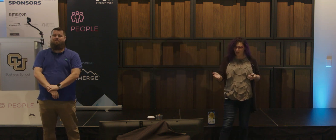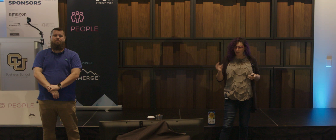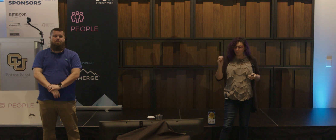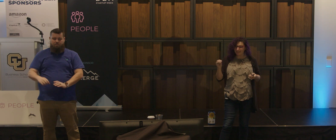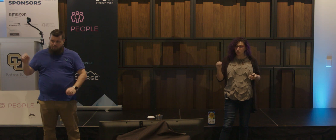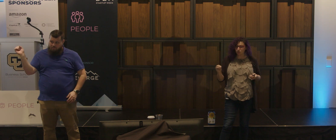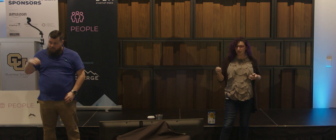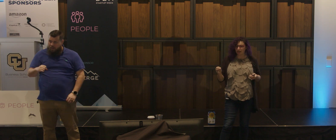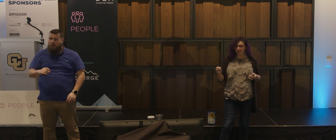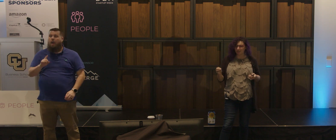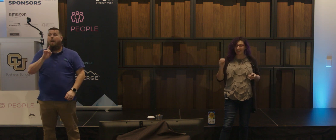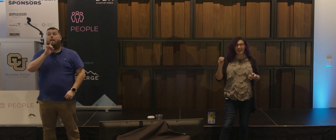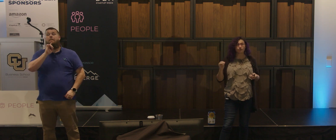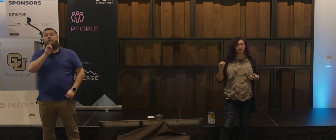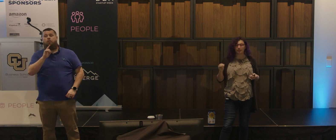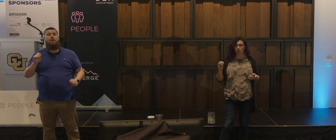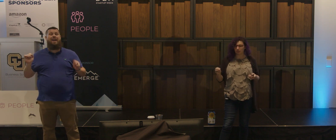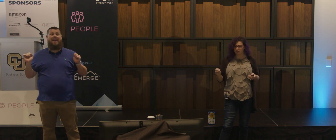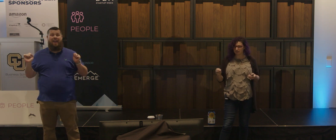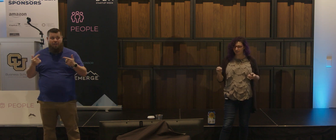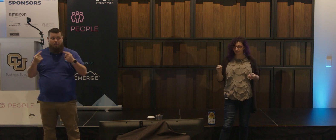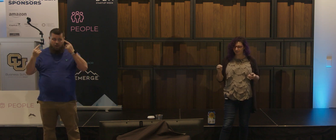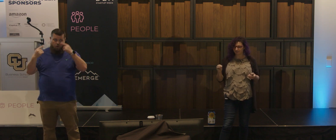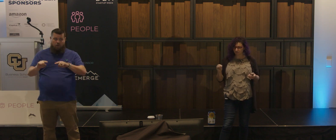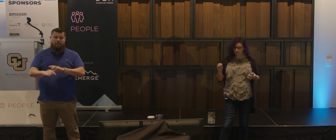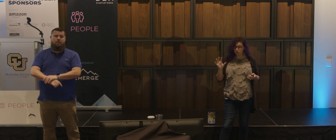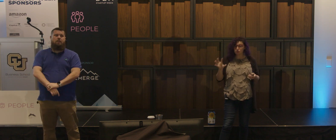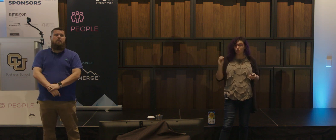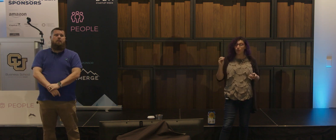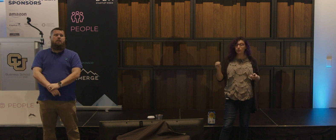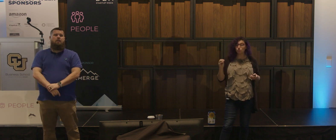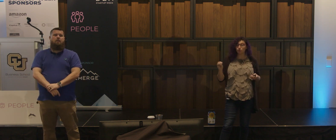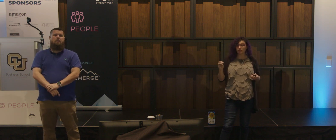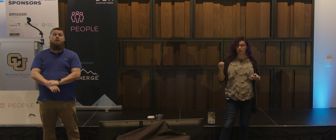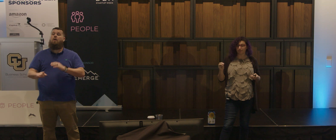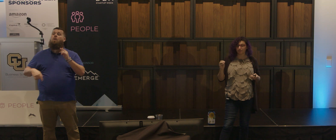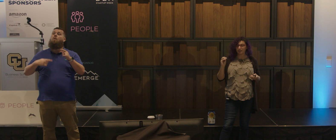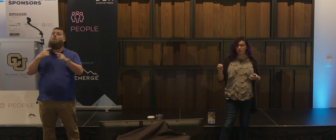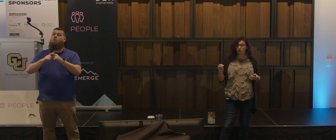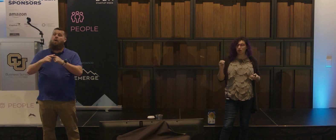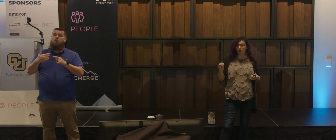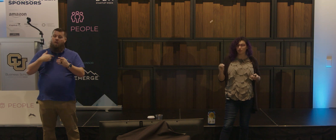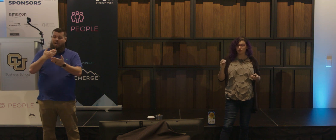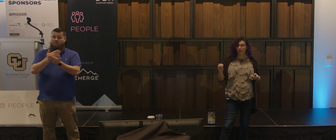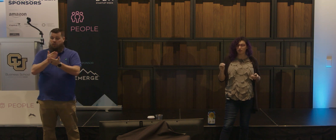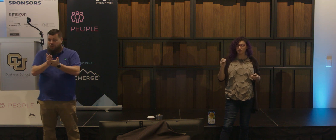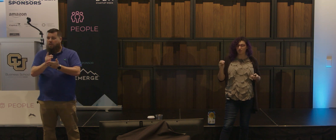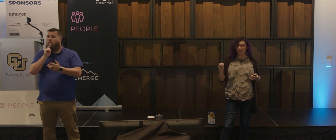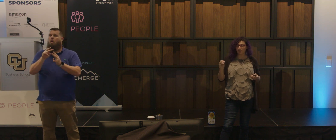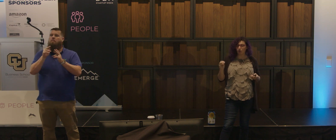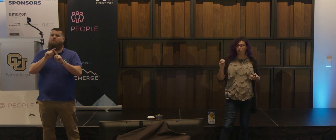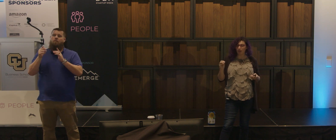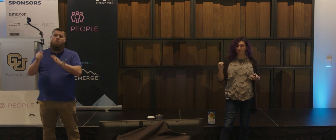So yeah, make sure that everybody agrees. So when you do budgeting, here are a couple of ways